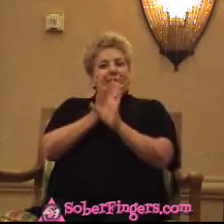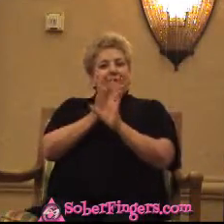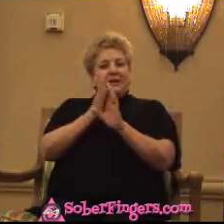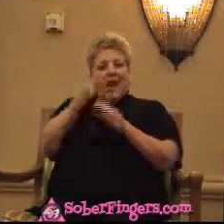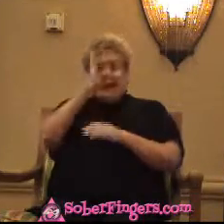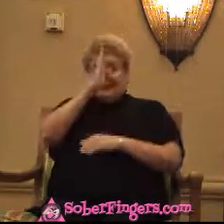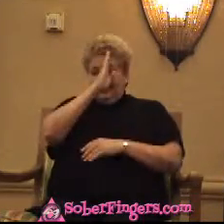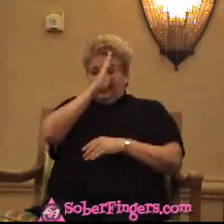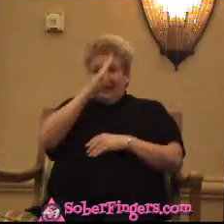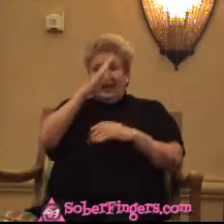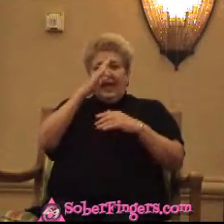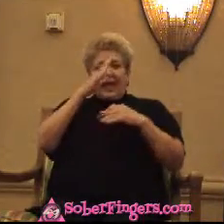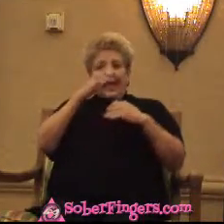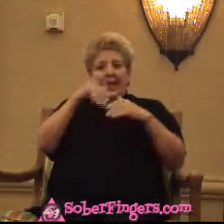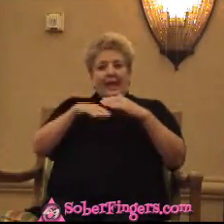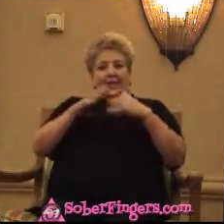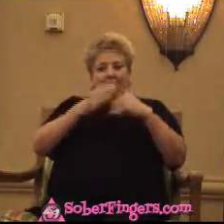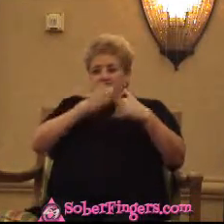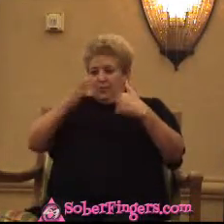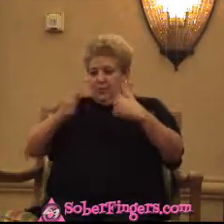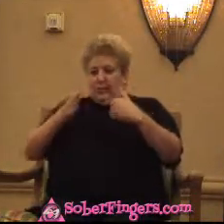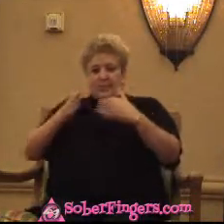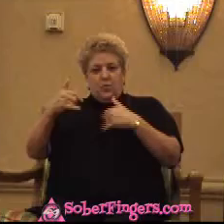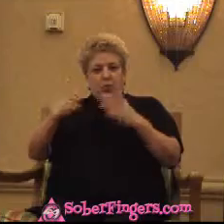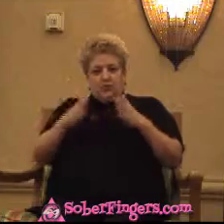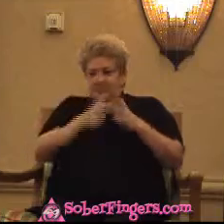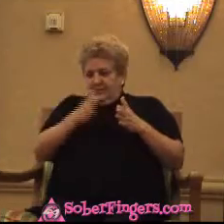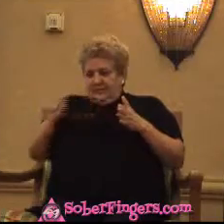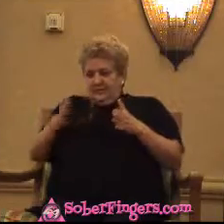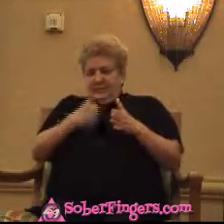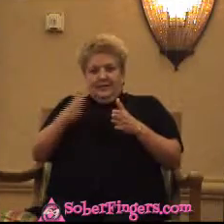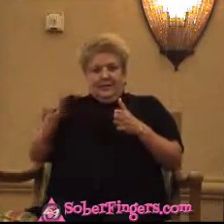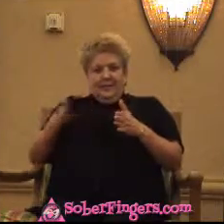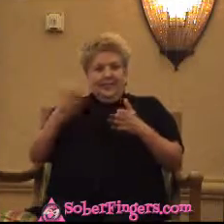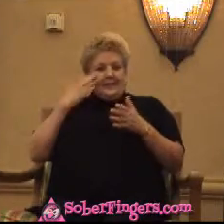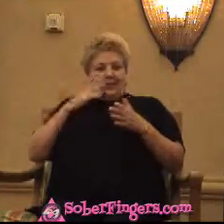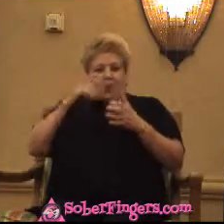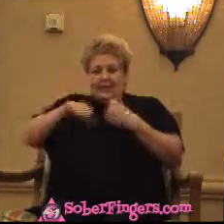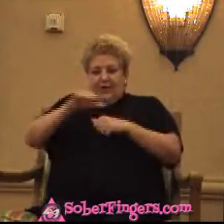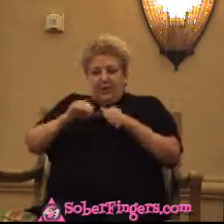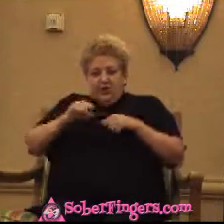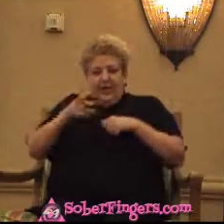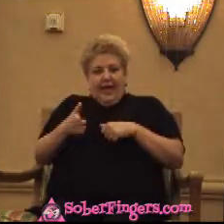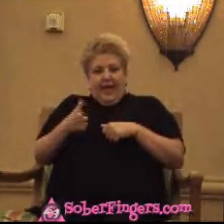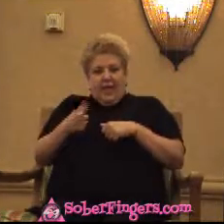actually. They didn't know the other one was there. But they were both Mrs. Bob Zetz.